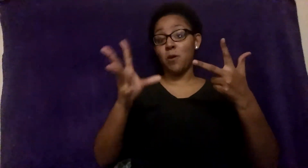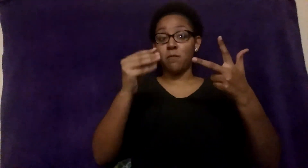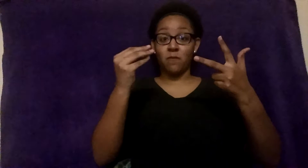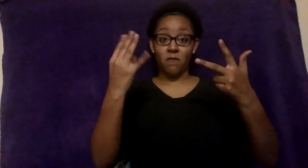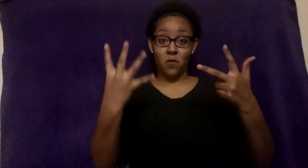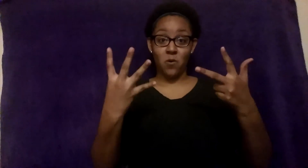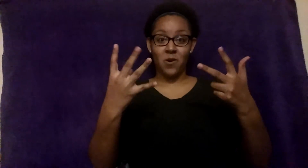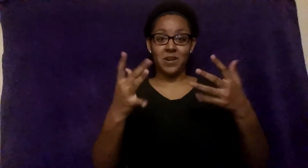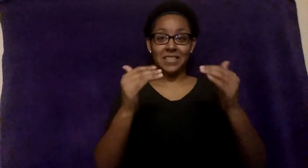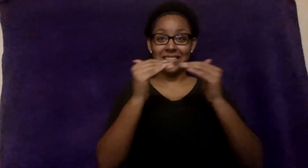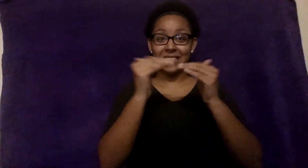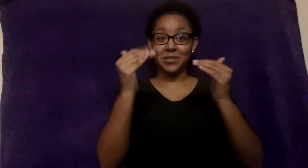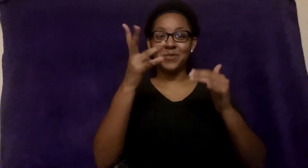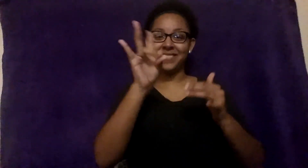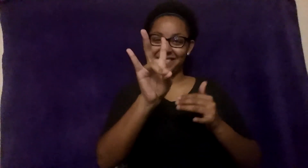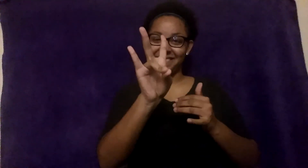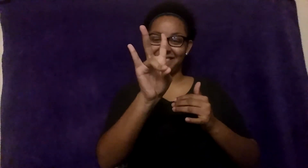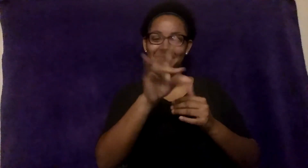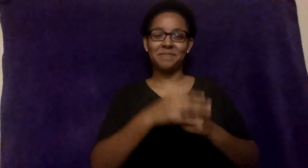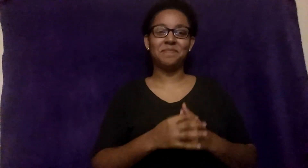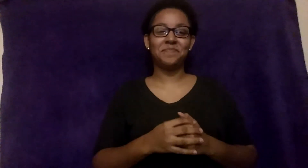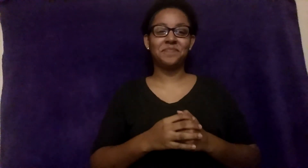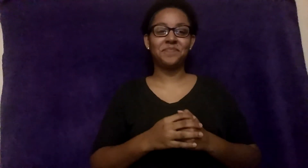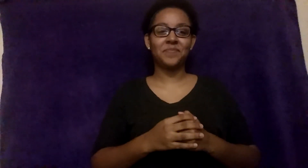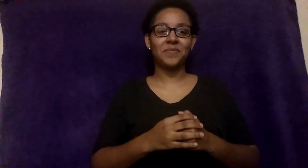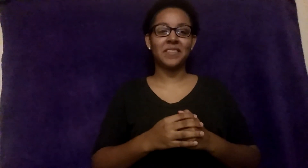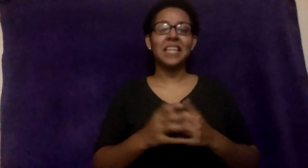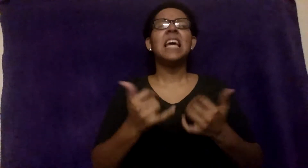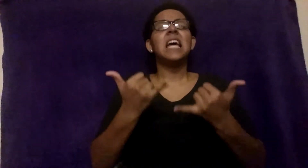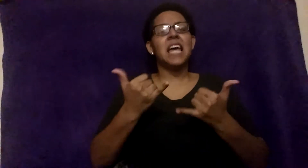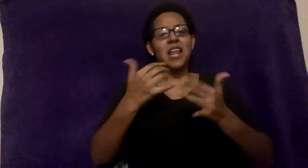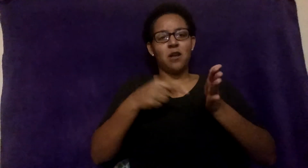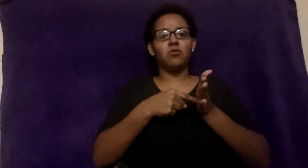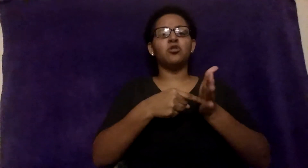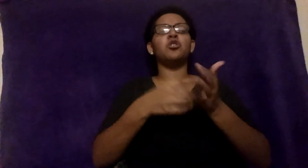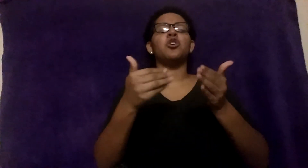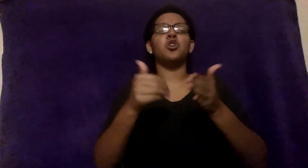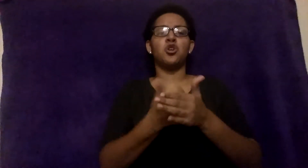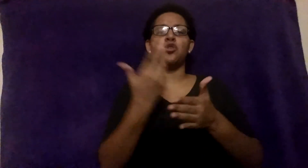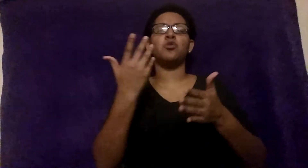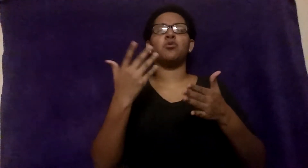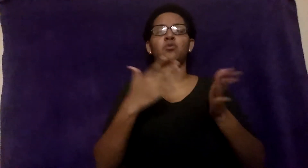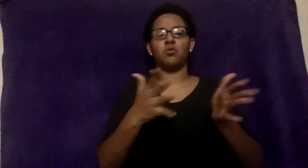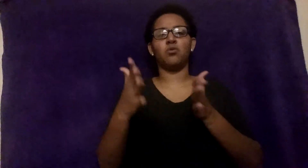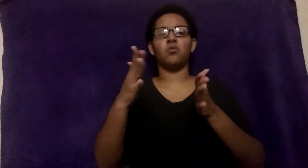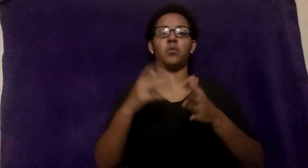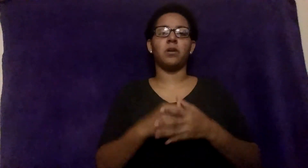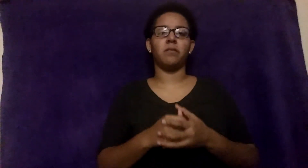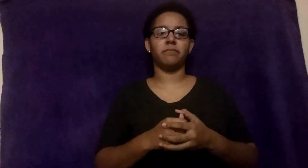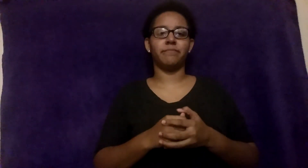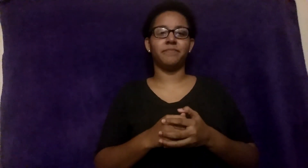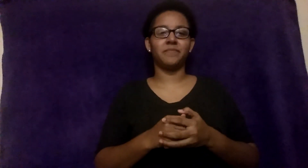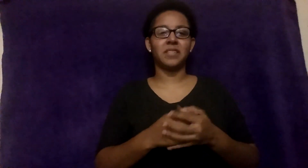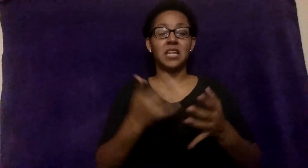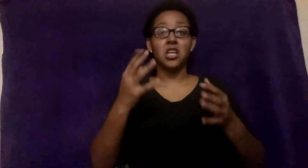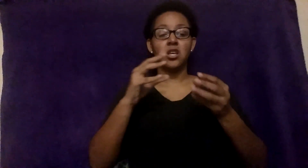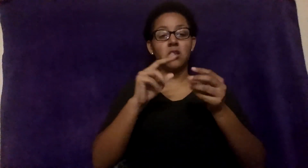7. And now I'm going to introduce you to another way of thinking about this. It's called the number line. And actually, I think this is how I do it in my head